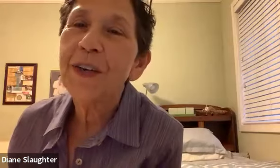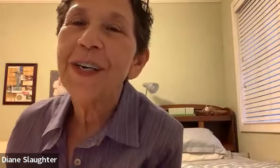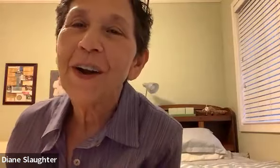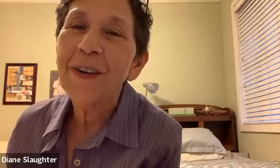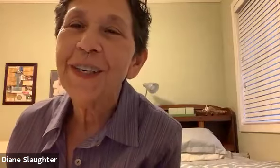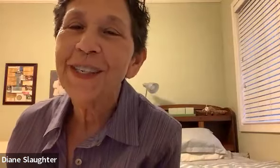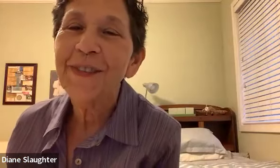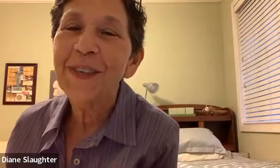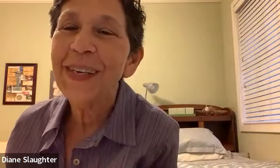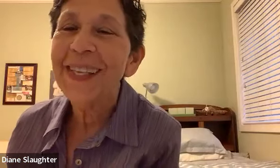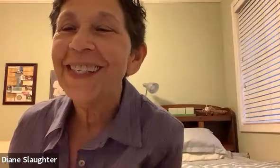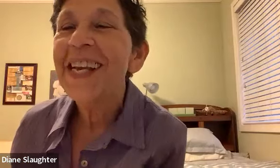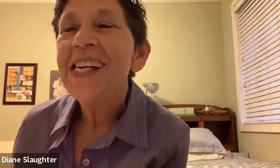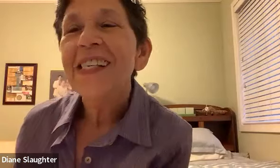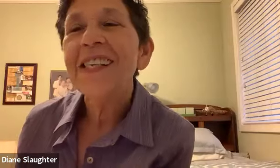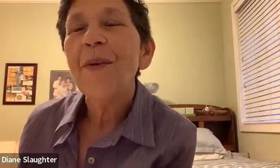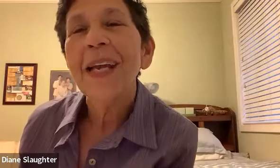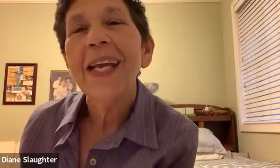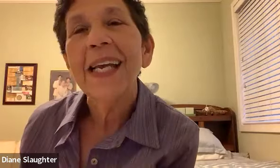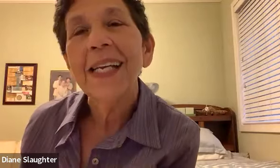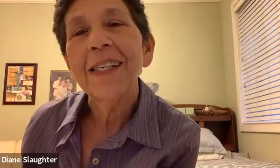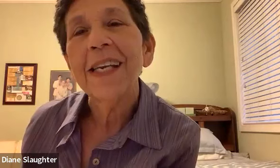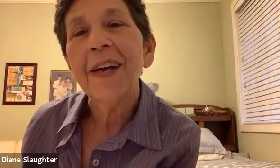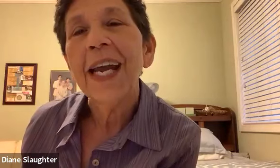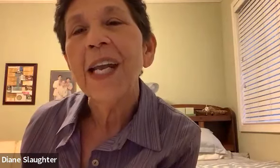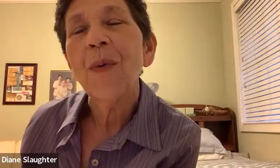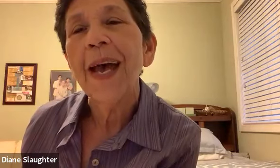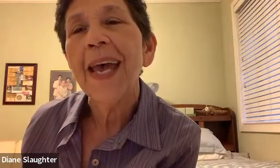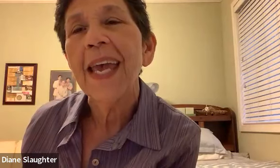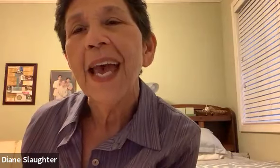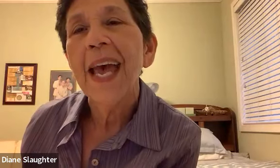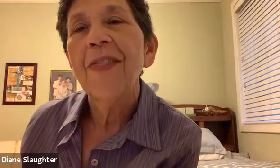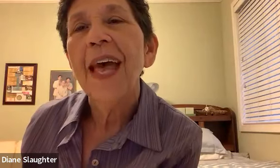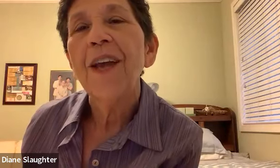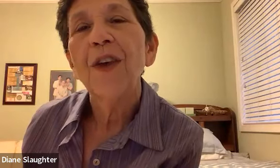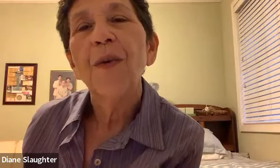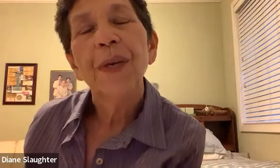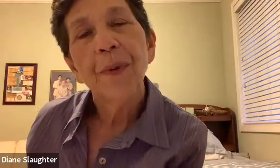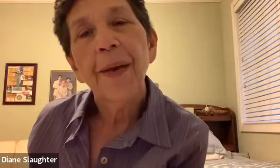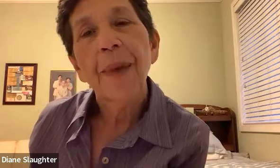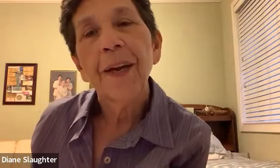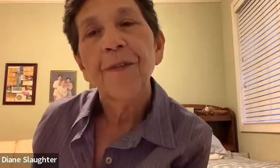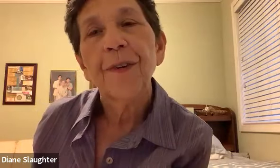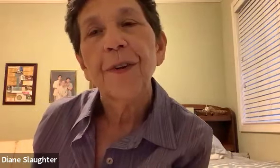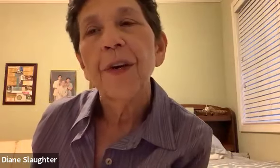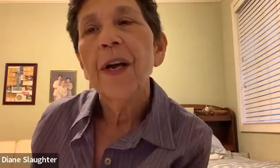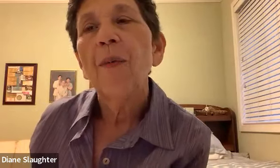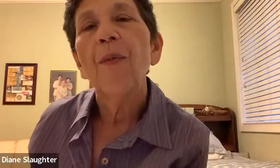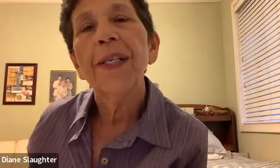learner in all your years of doing this. So is there any way that you would recommend for one